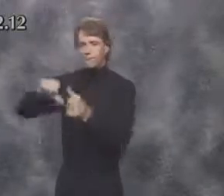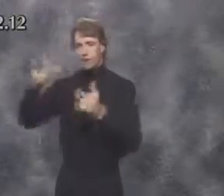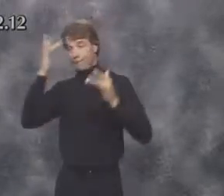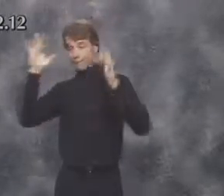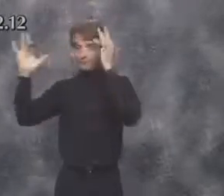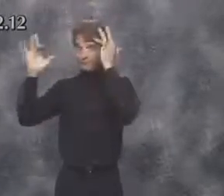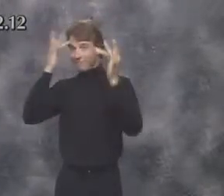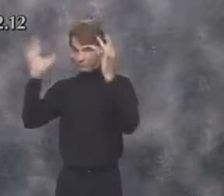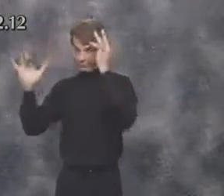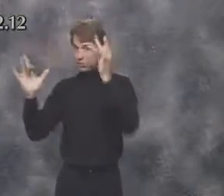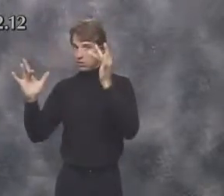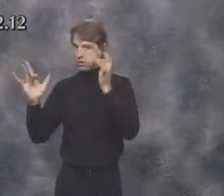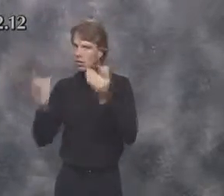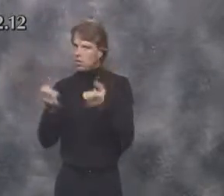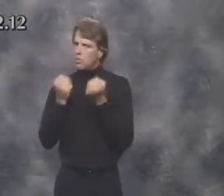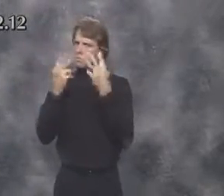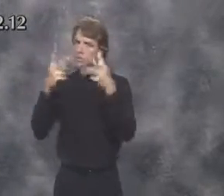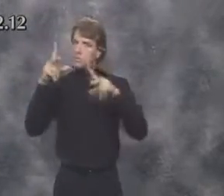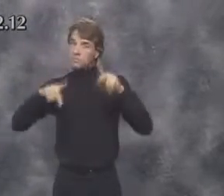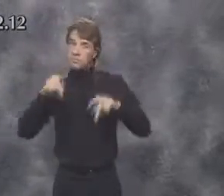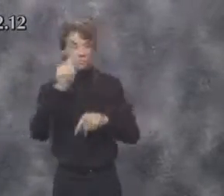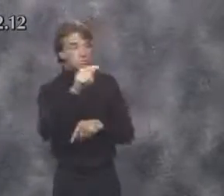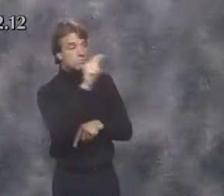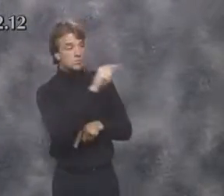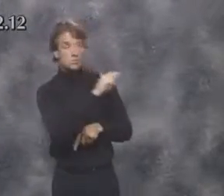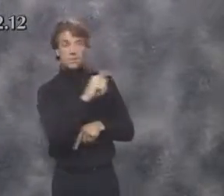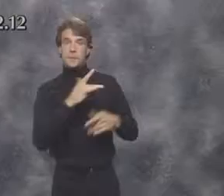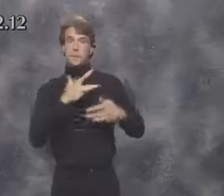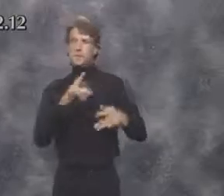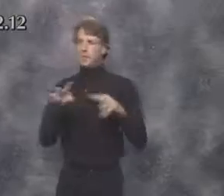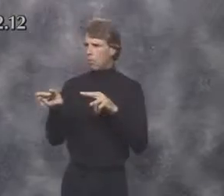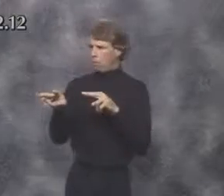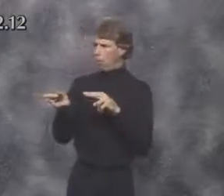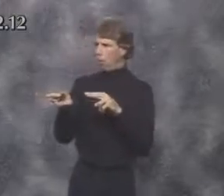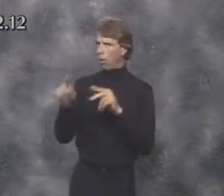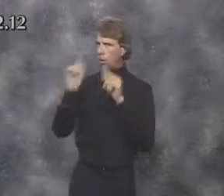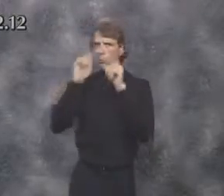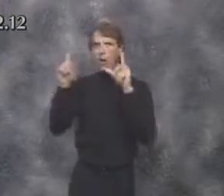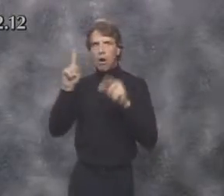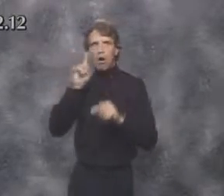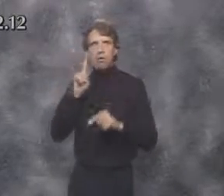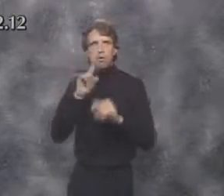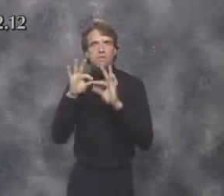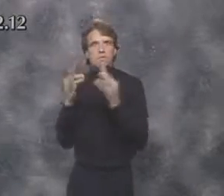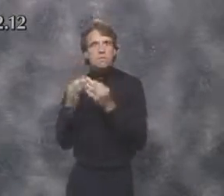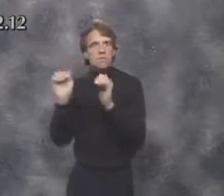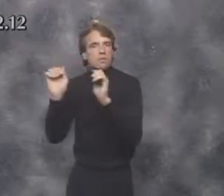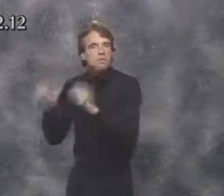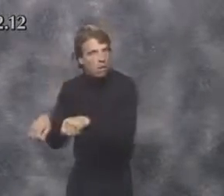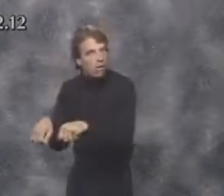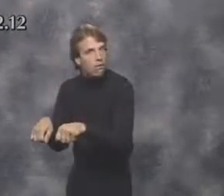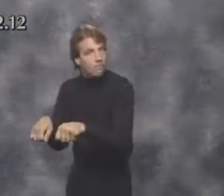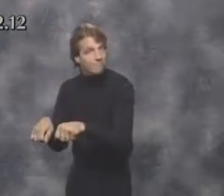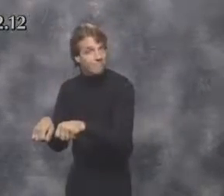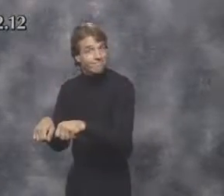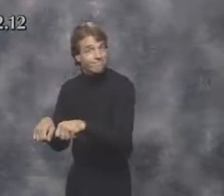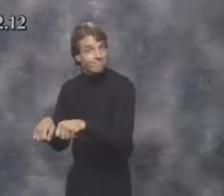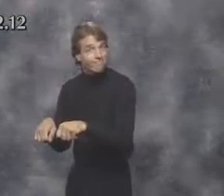enjoyment through their cleverness and wit. And many people tend to be surprised when they find that out about deaf